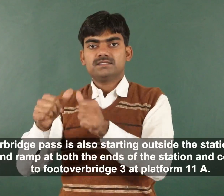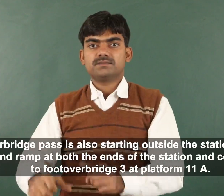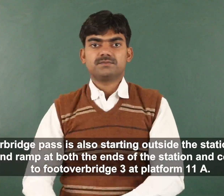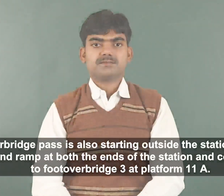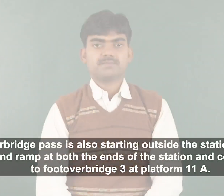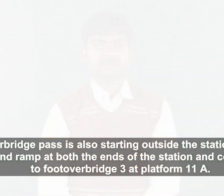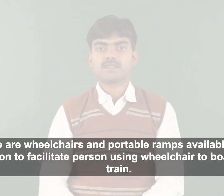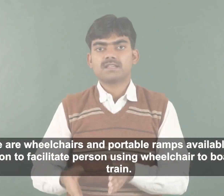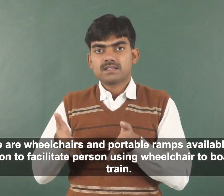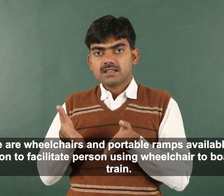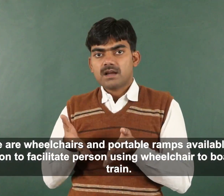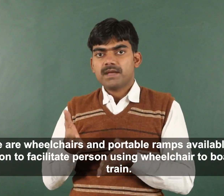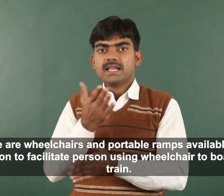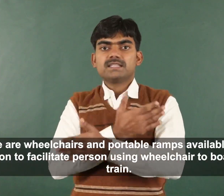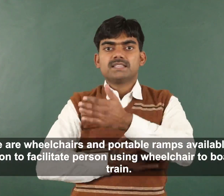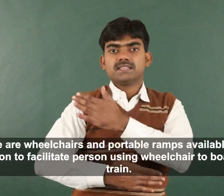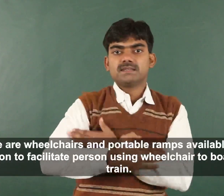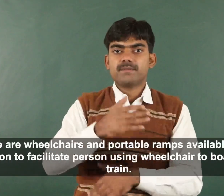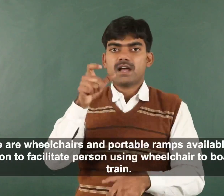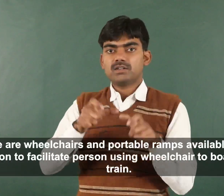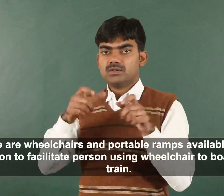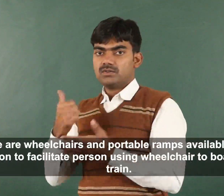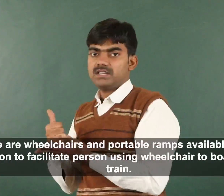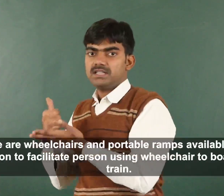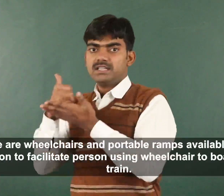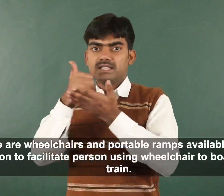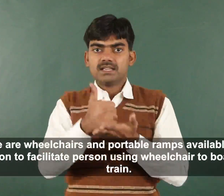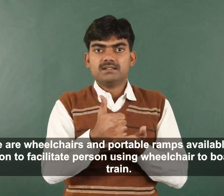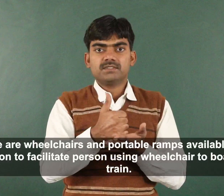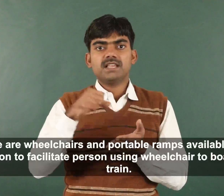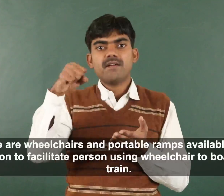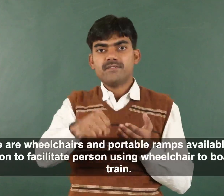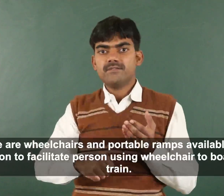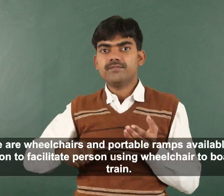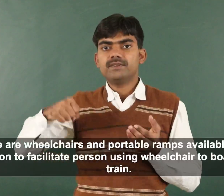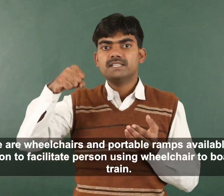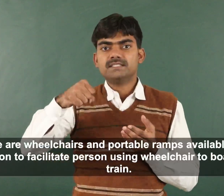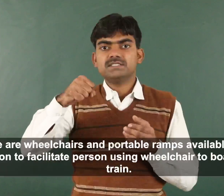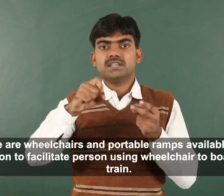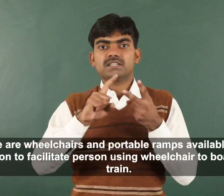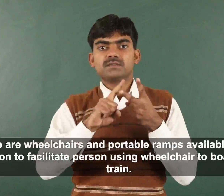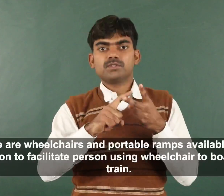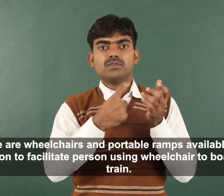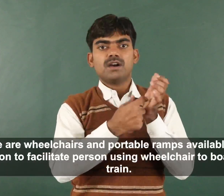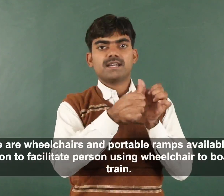11A. There are wheelchairs and portable ramps available at the station